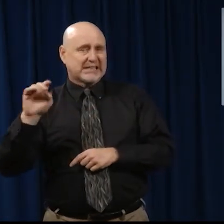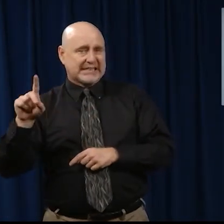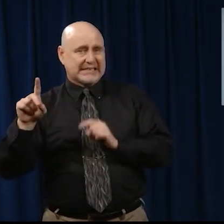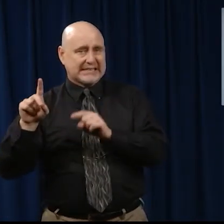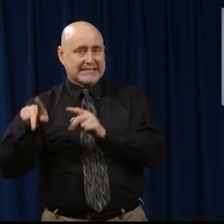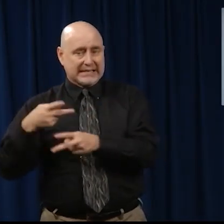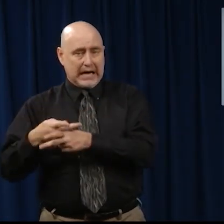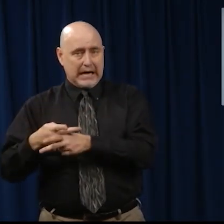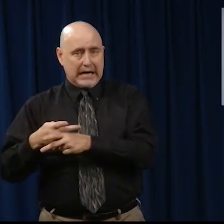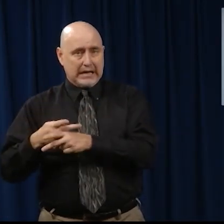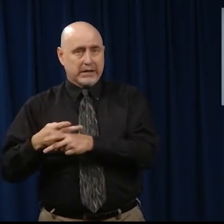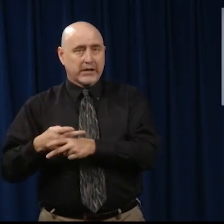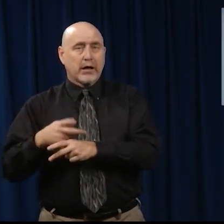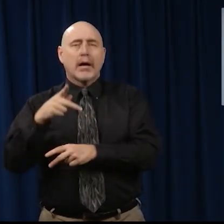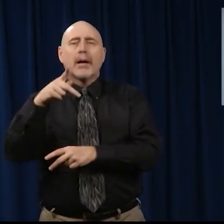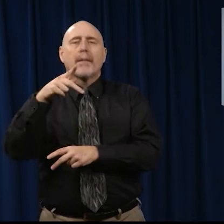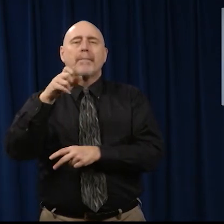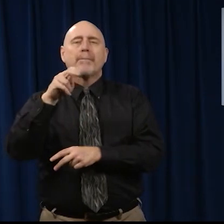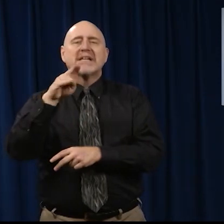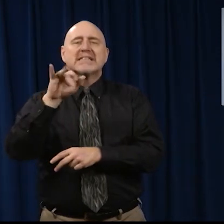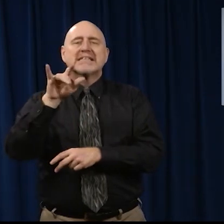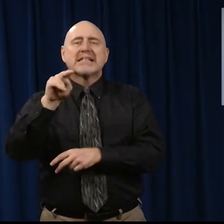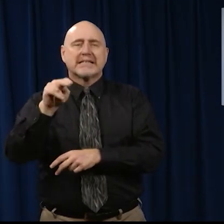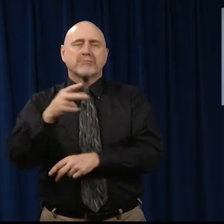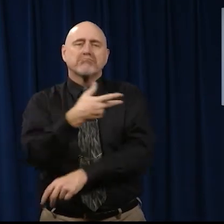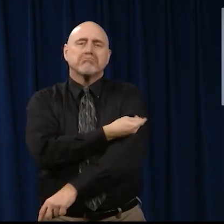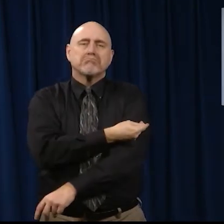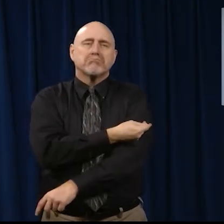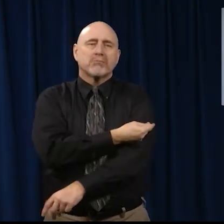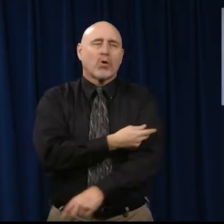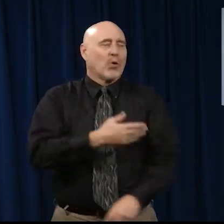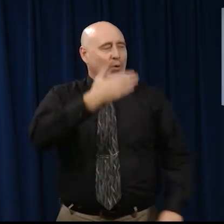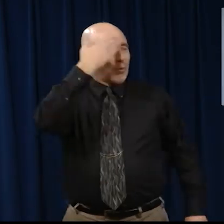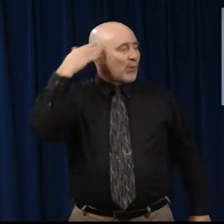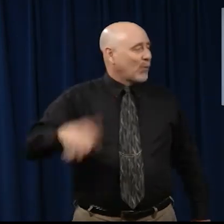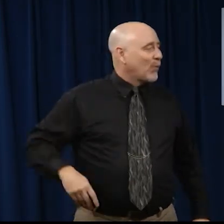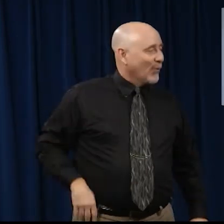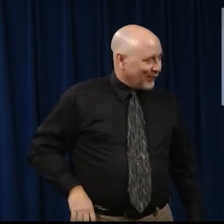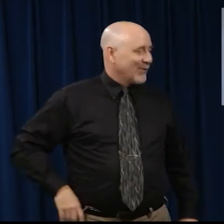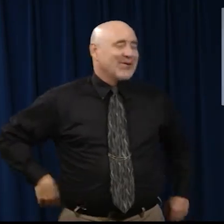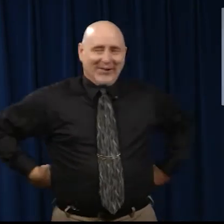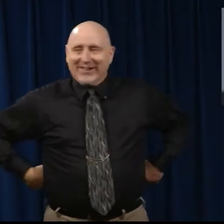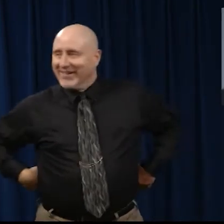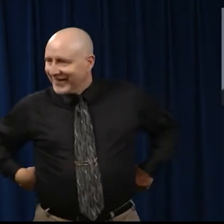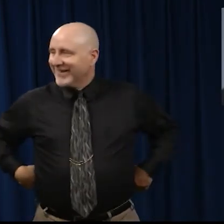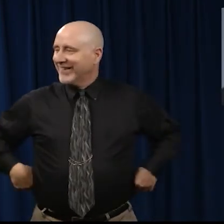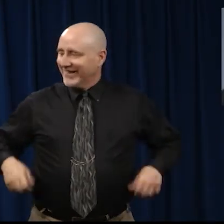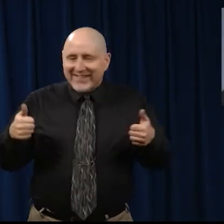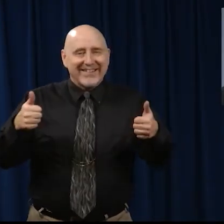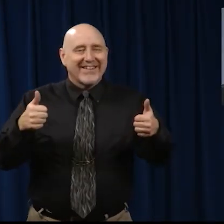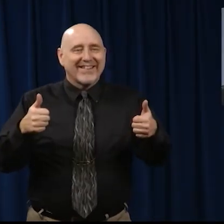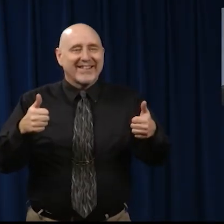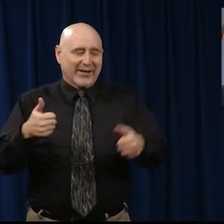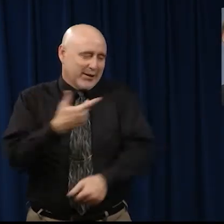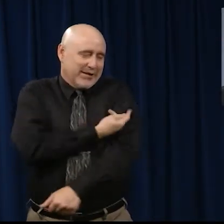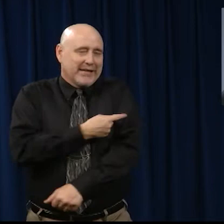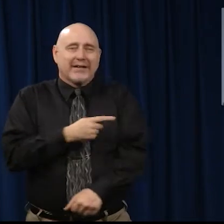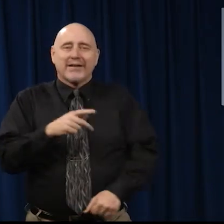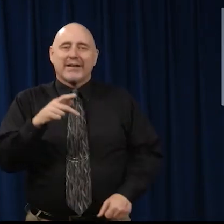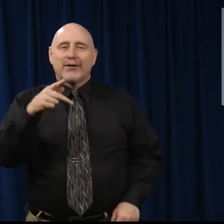bacterial sexually transmitted disease, a shot of penicillin will take care of it. You say, that's great, Kyle. I mean, that's just a shot of